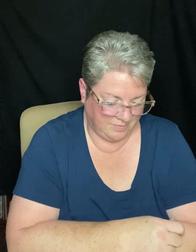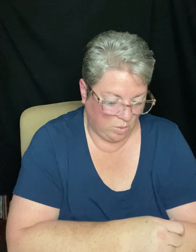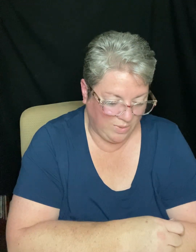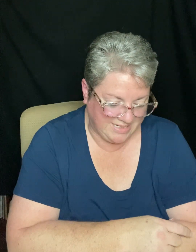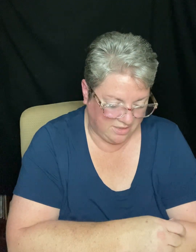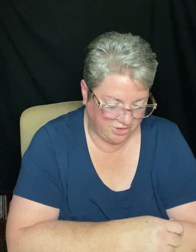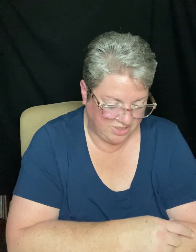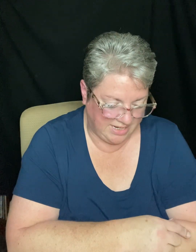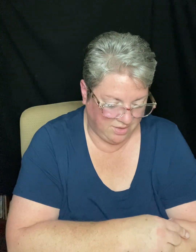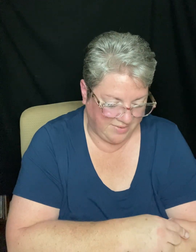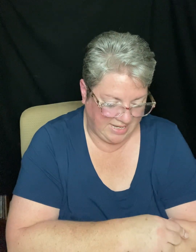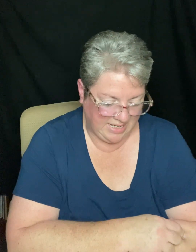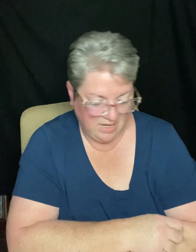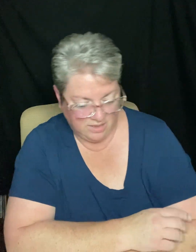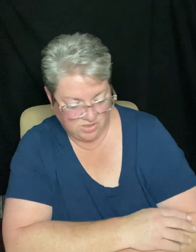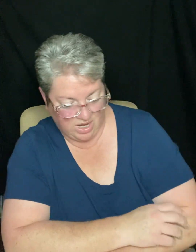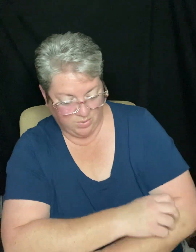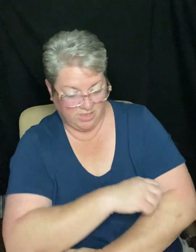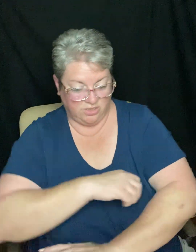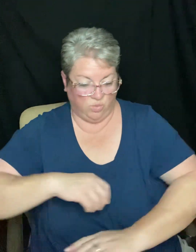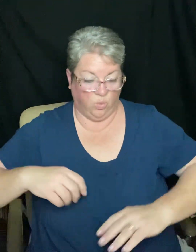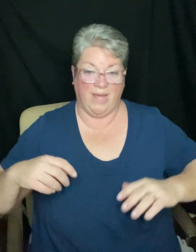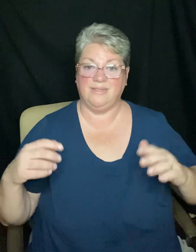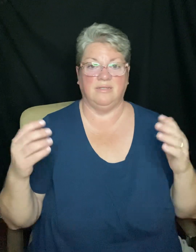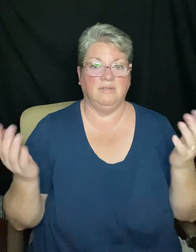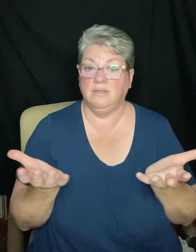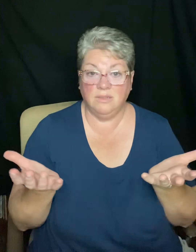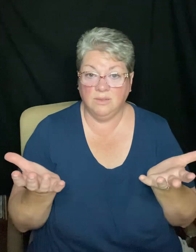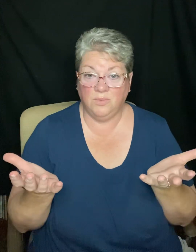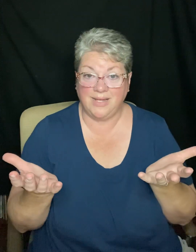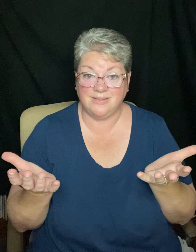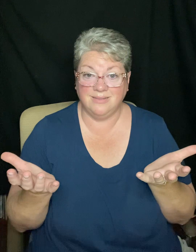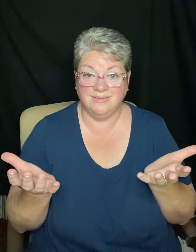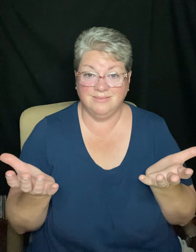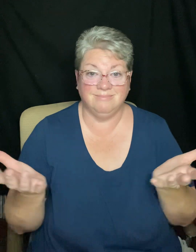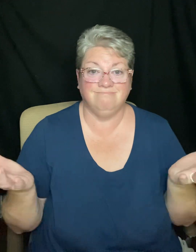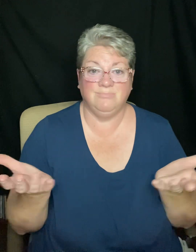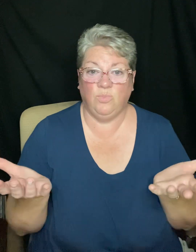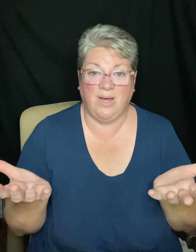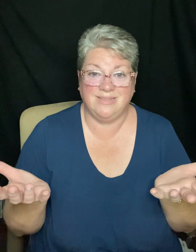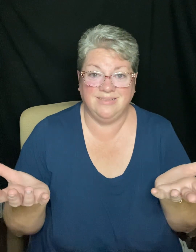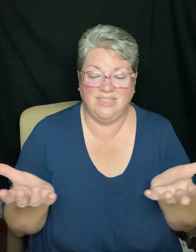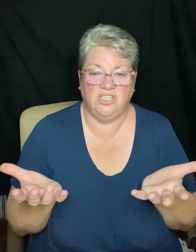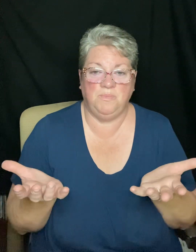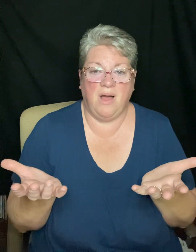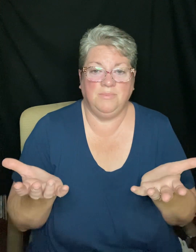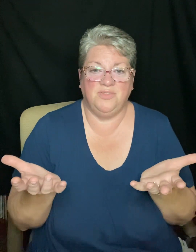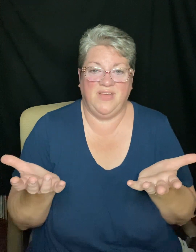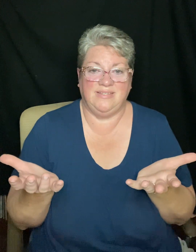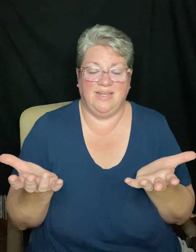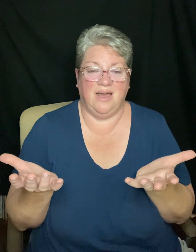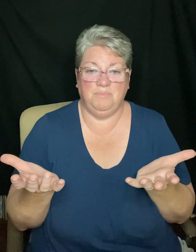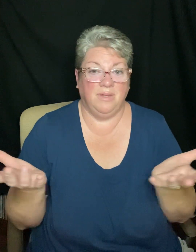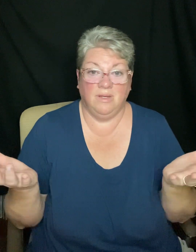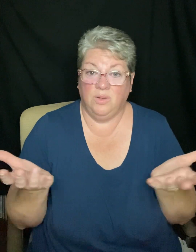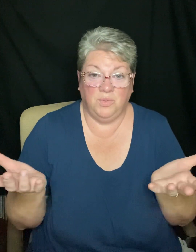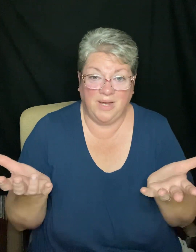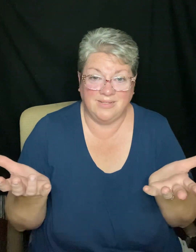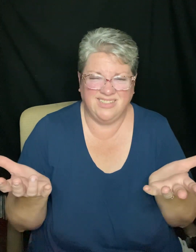We did understand already. So now we're going to do what? What? What? It's just palms facing up. What? It's just